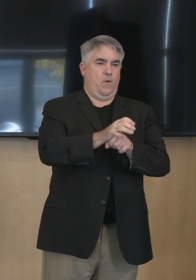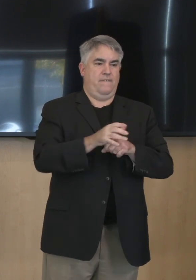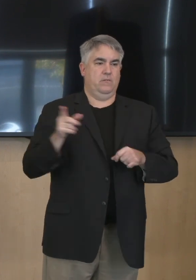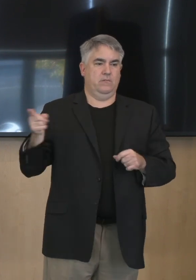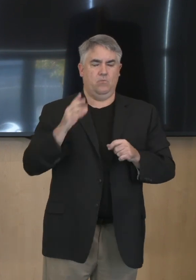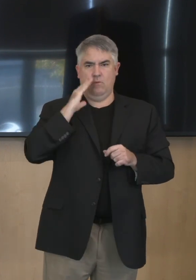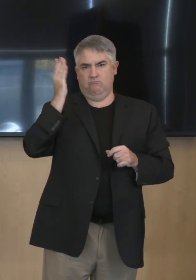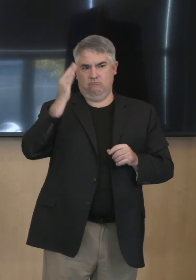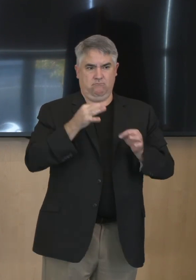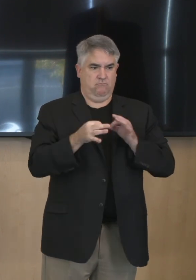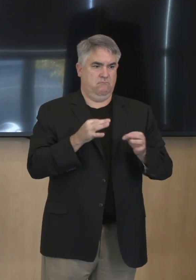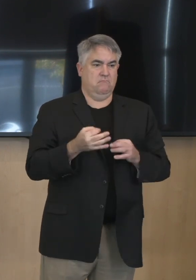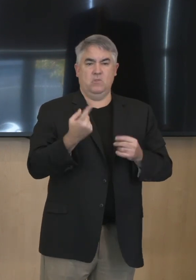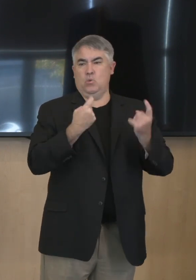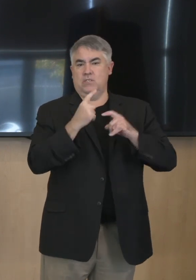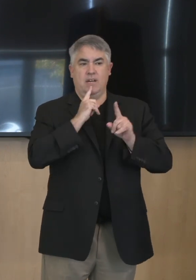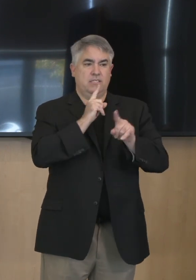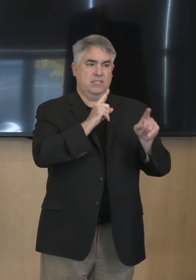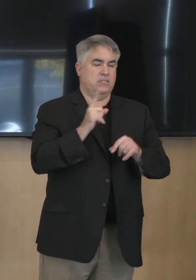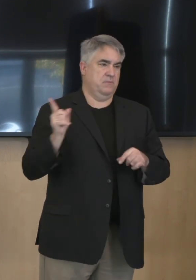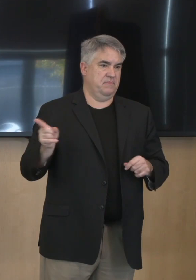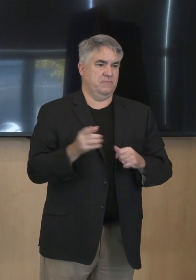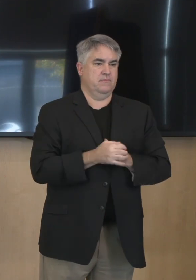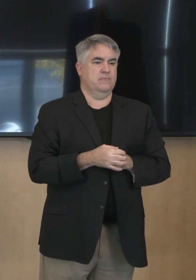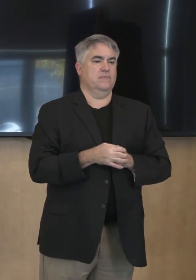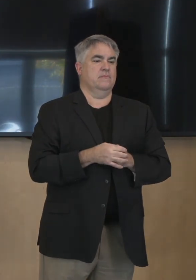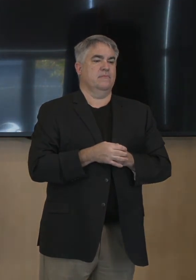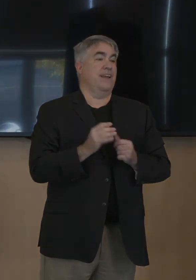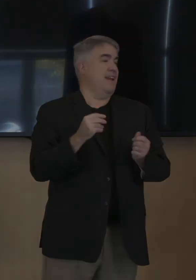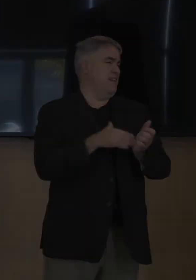jump into your questions, and all of our public health doctors are here and available during Q&A. Supervisor Vargas.